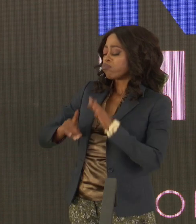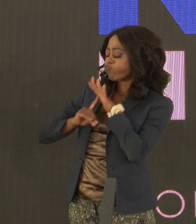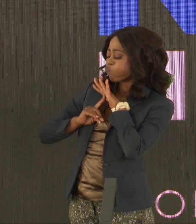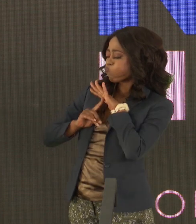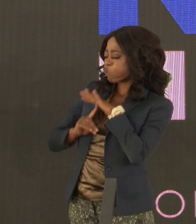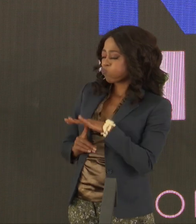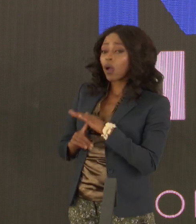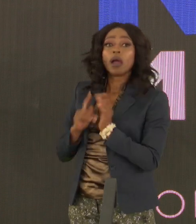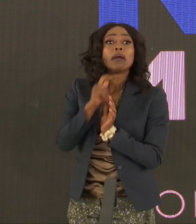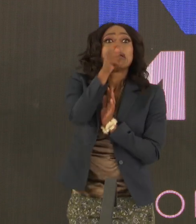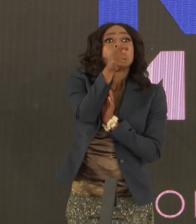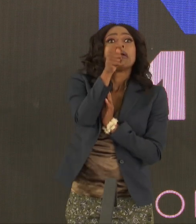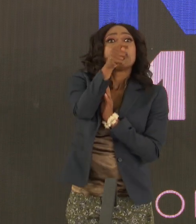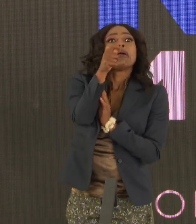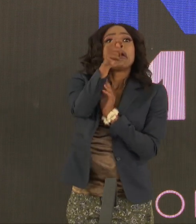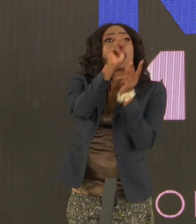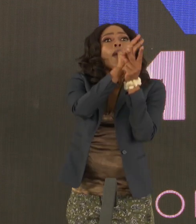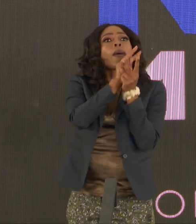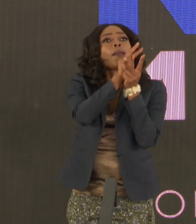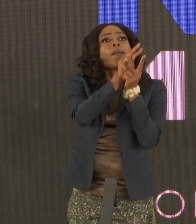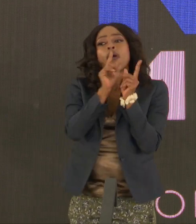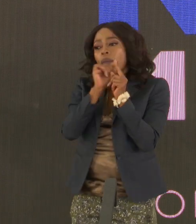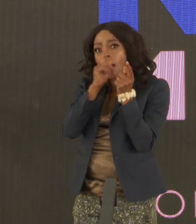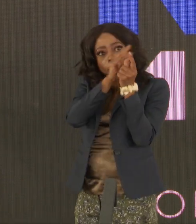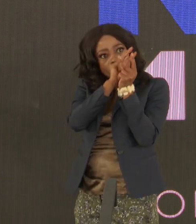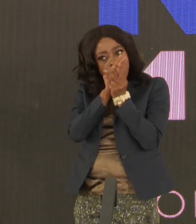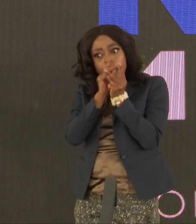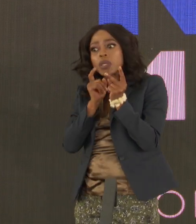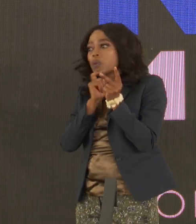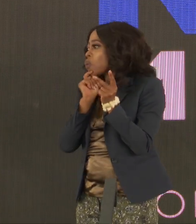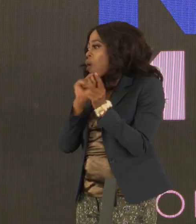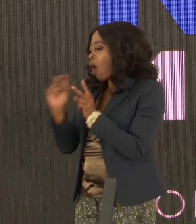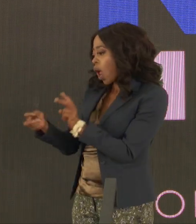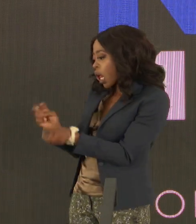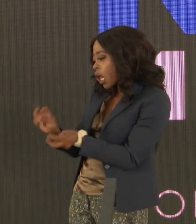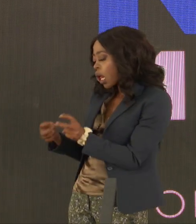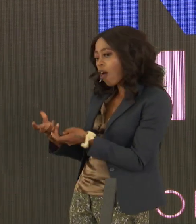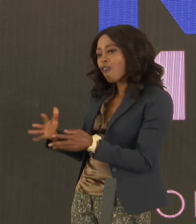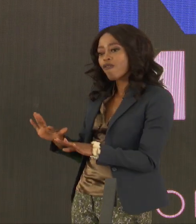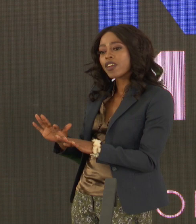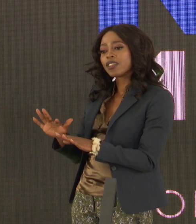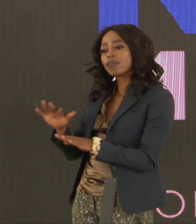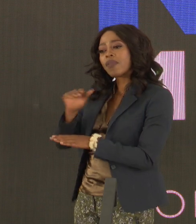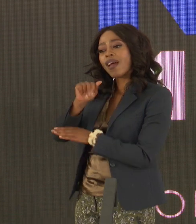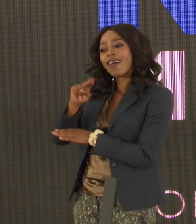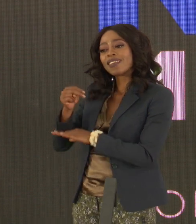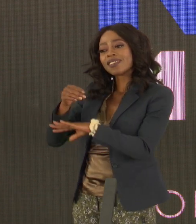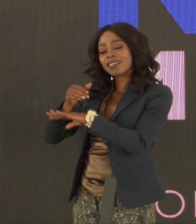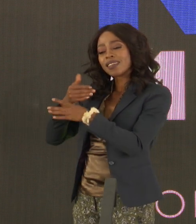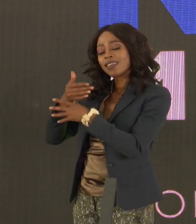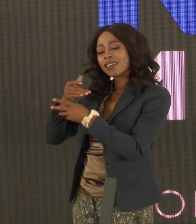we are repaying loans on money that is being stolen by ANC cadres and their friends in business.